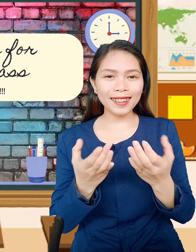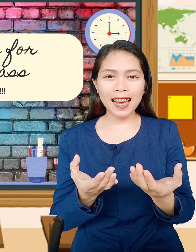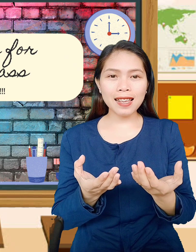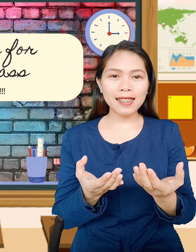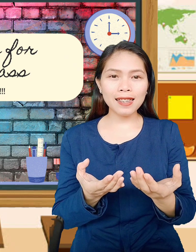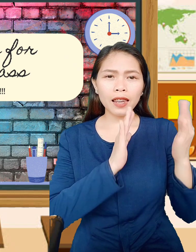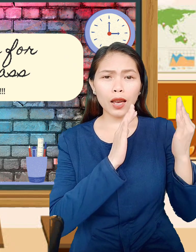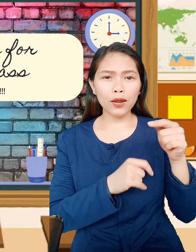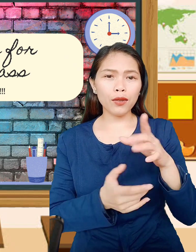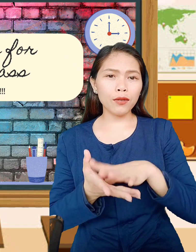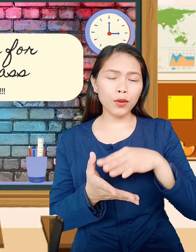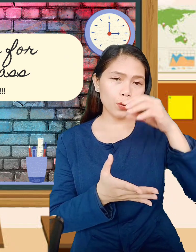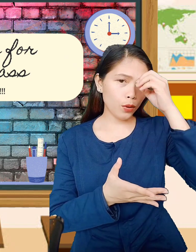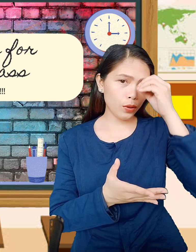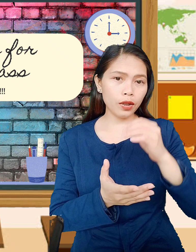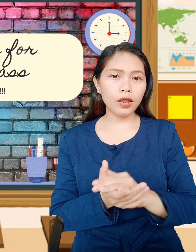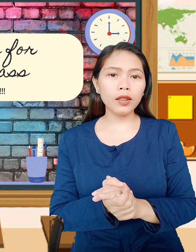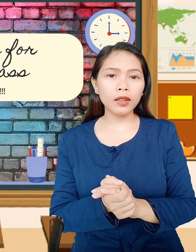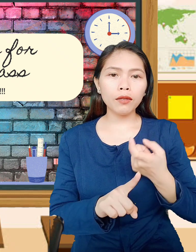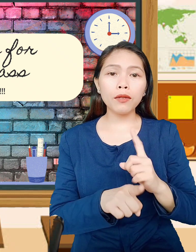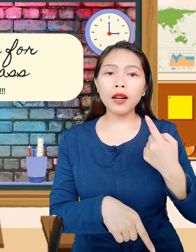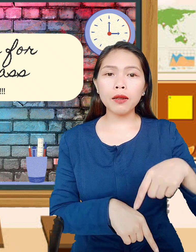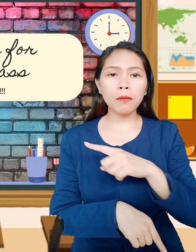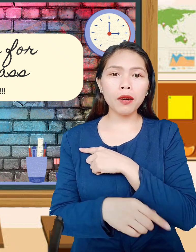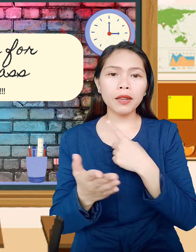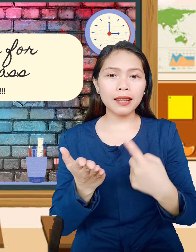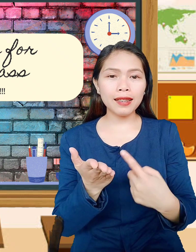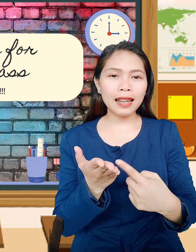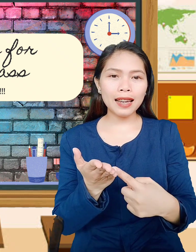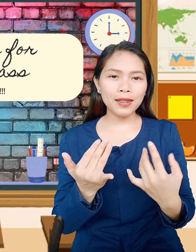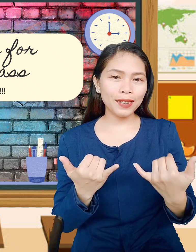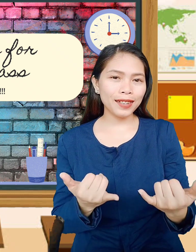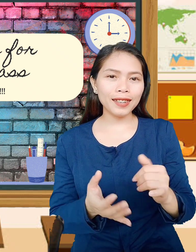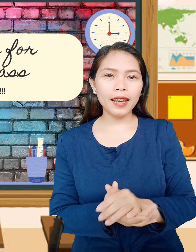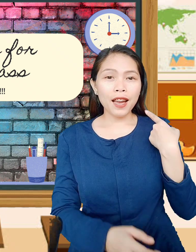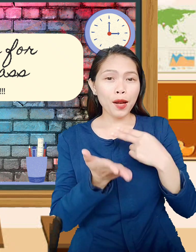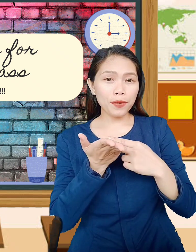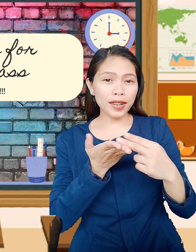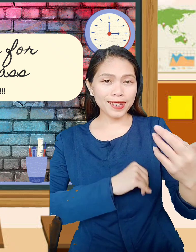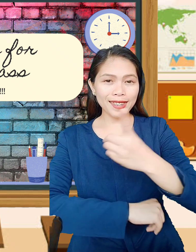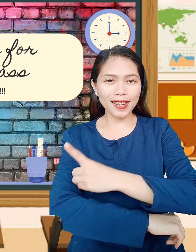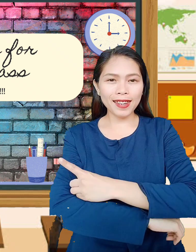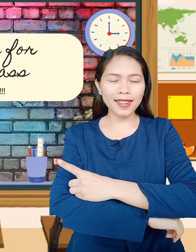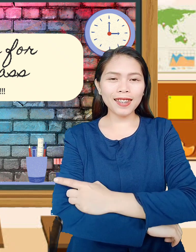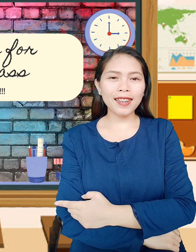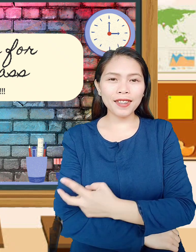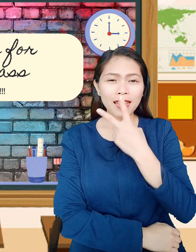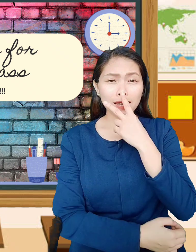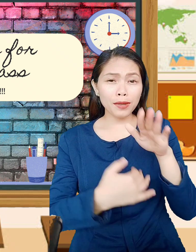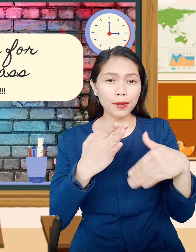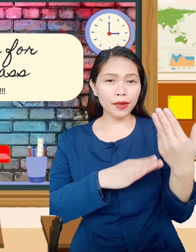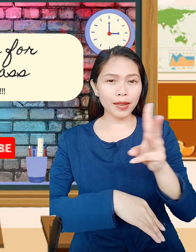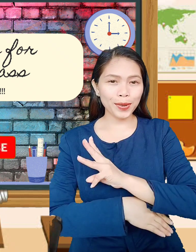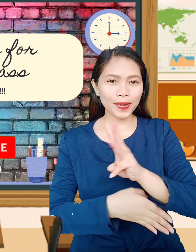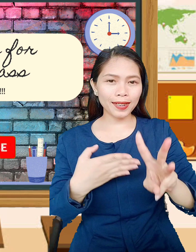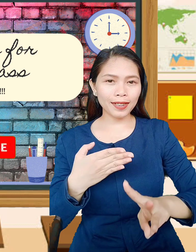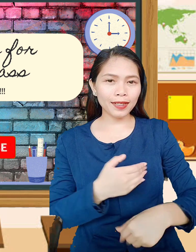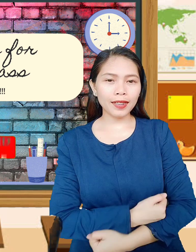Thank you for today's class. I hope you learned from our discussion. Have a nice day.